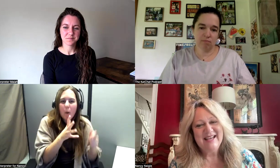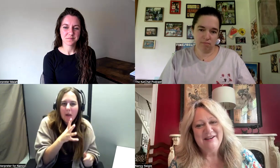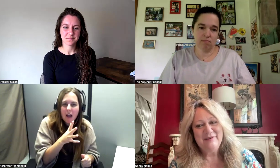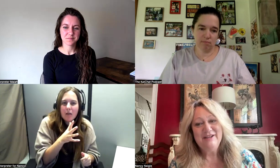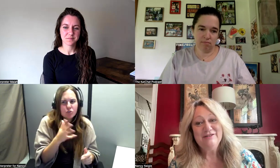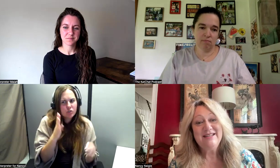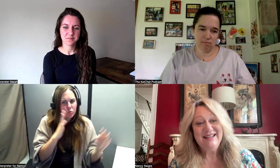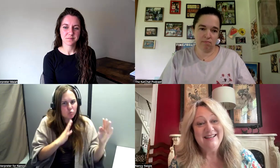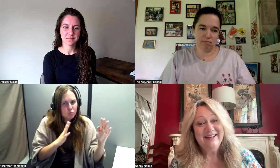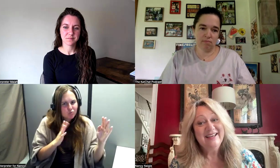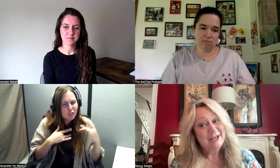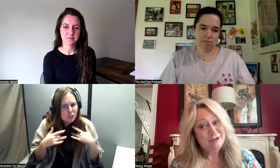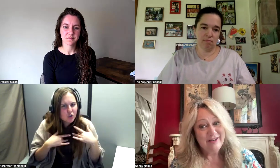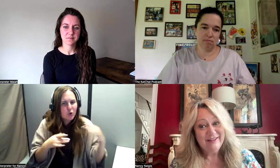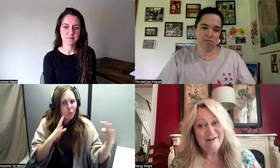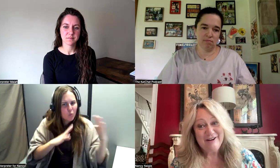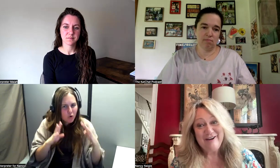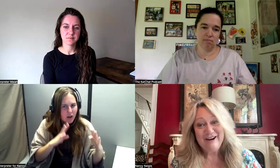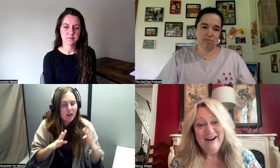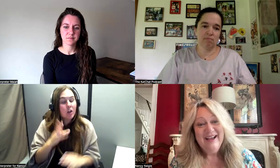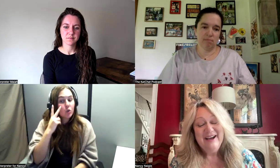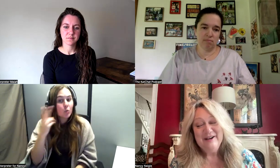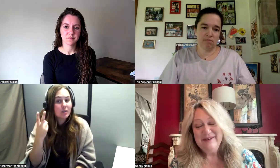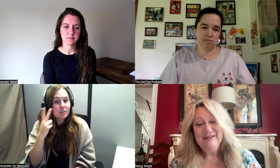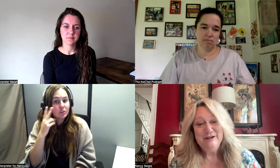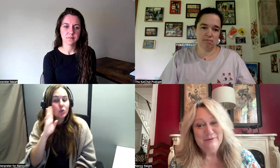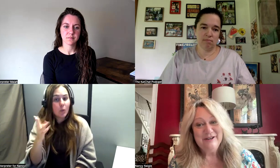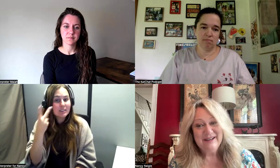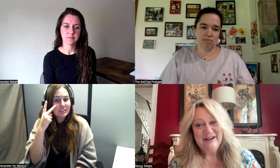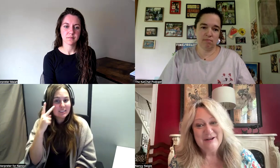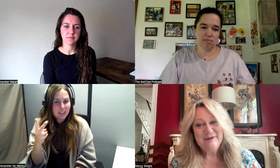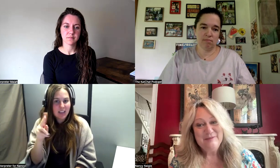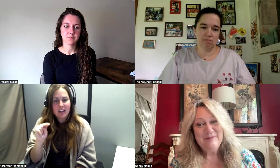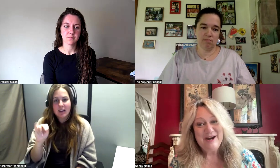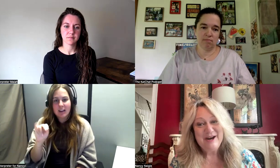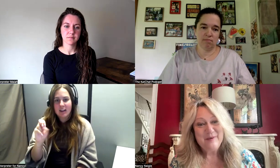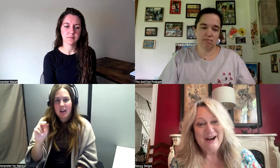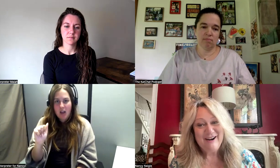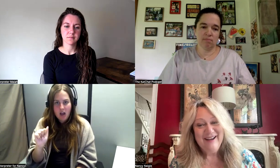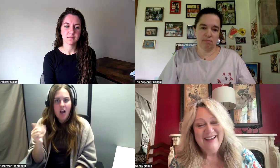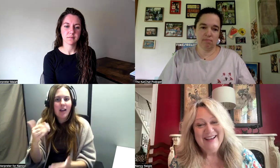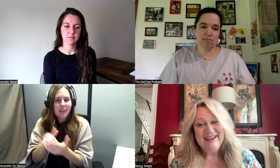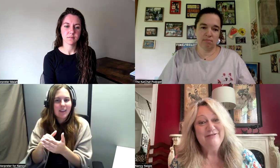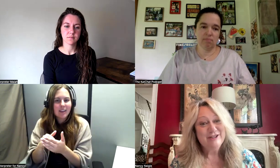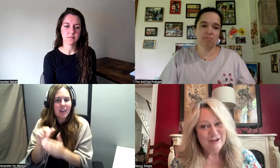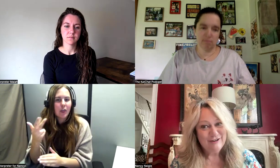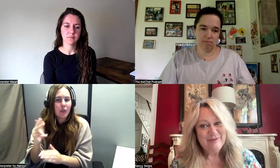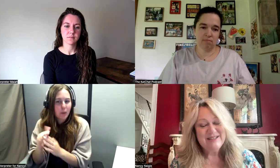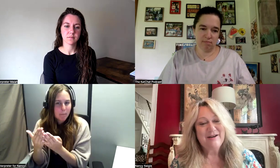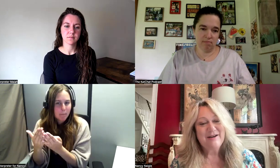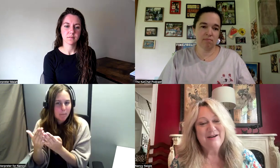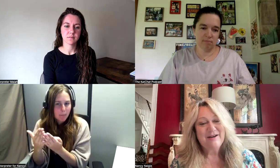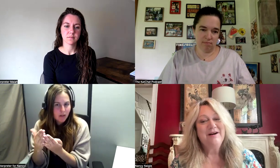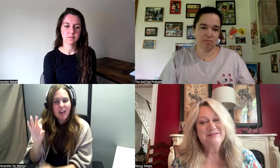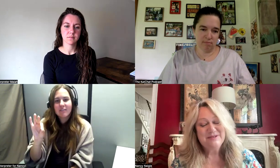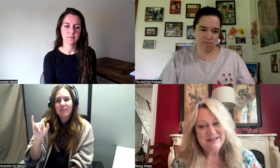dynamics, and you'll see Nina and Kendra, the granddaughter, in the new book, Home No Matter Where, and Fisher from the